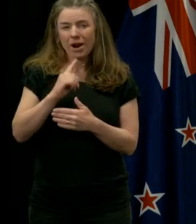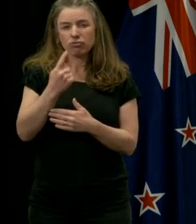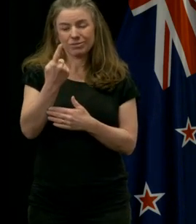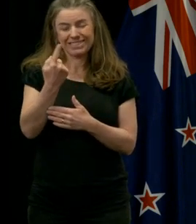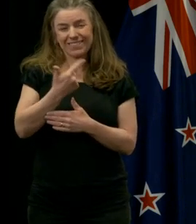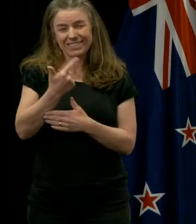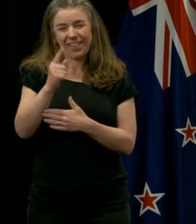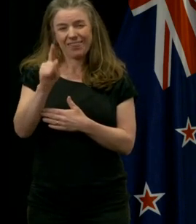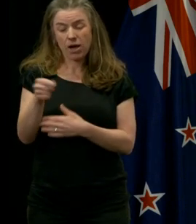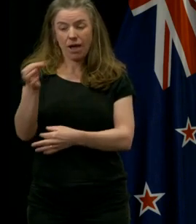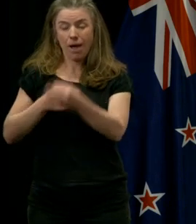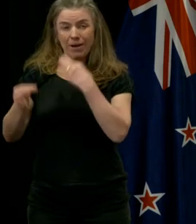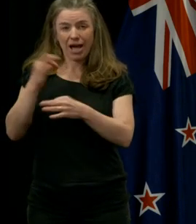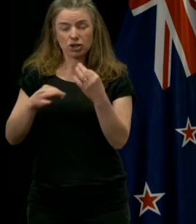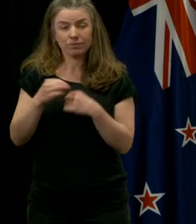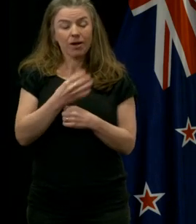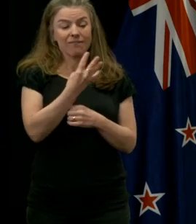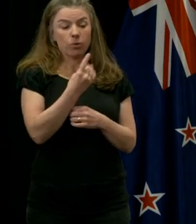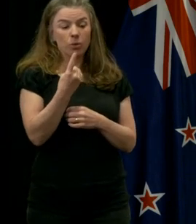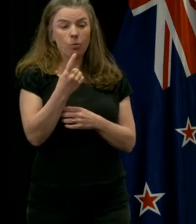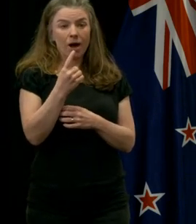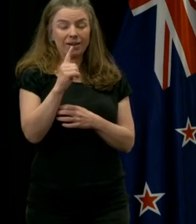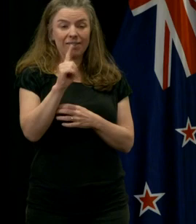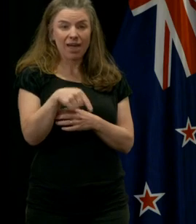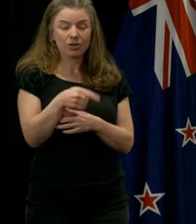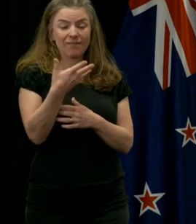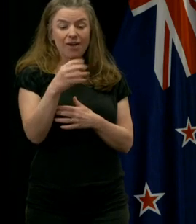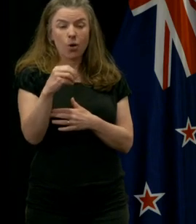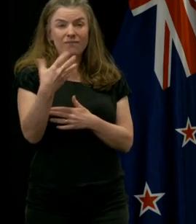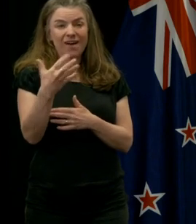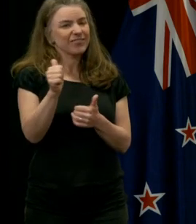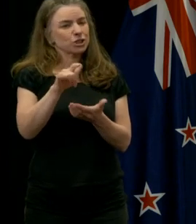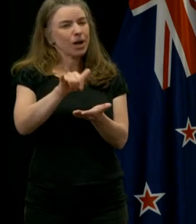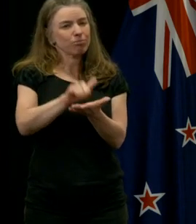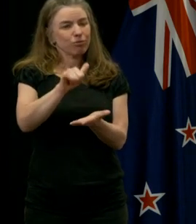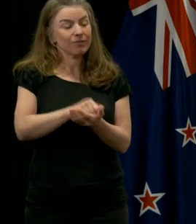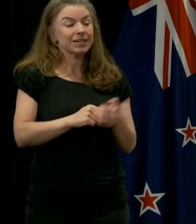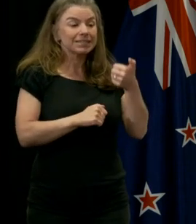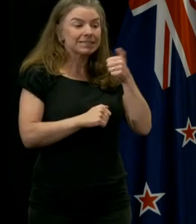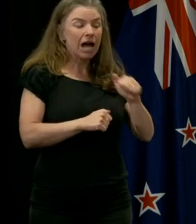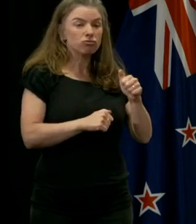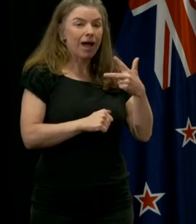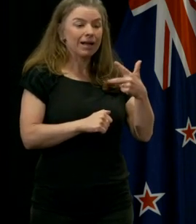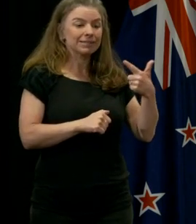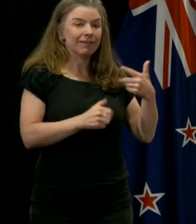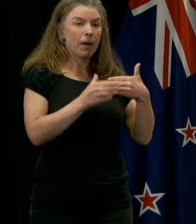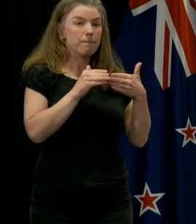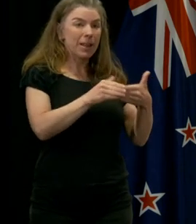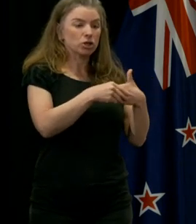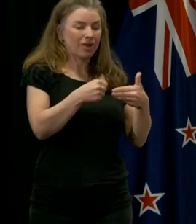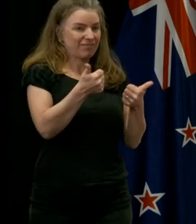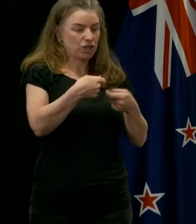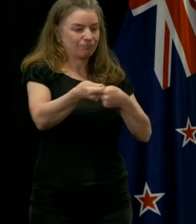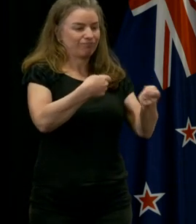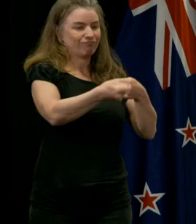117,273 applications, with 41,505 being approved and $687 million paid out.